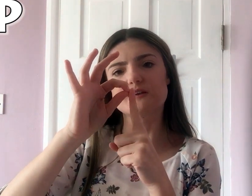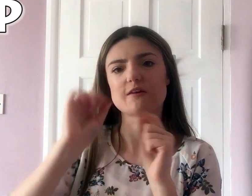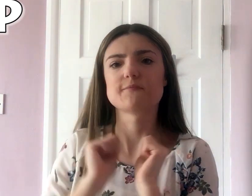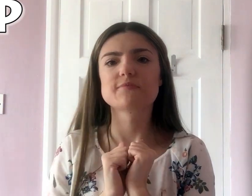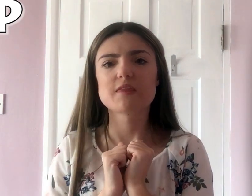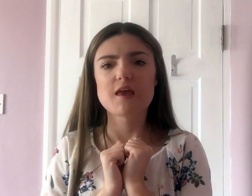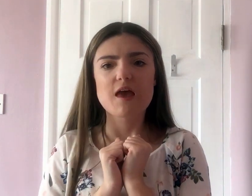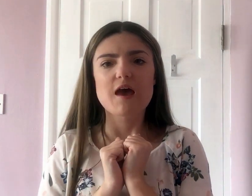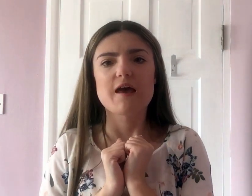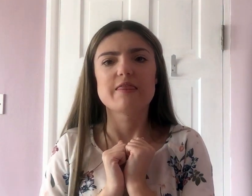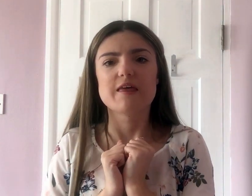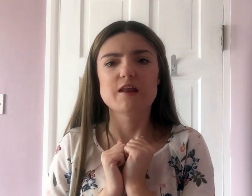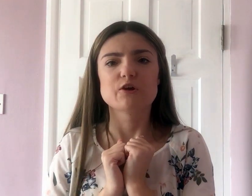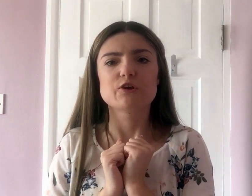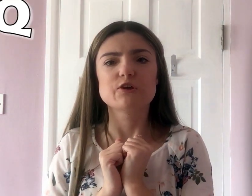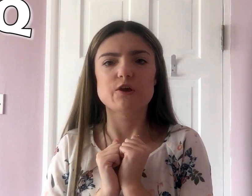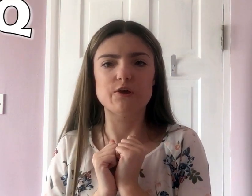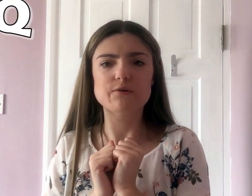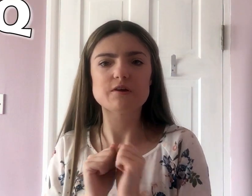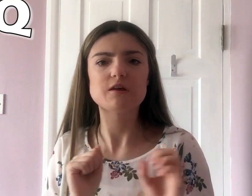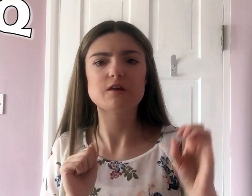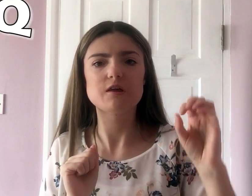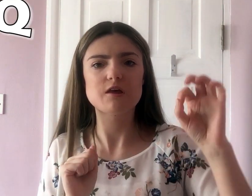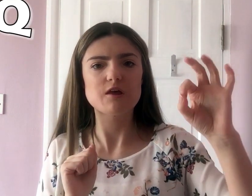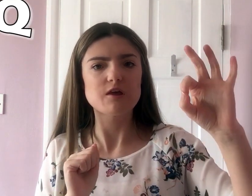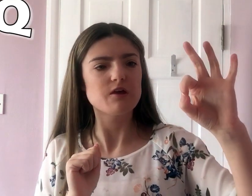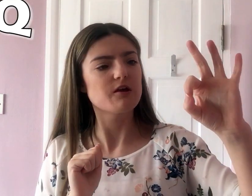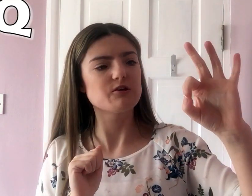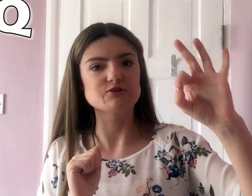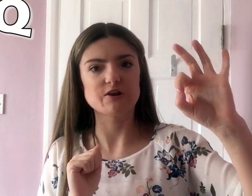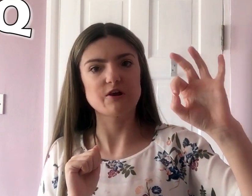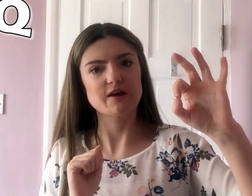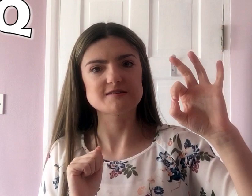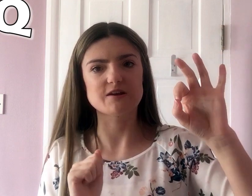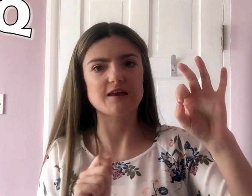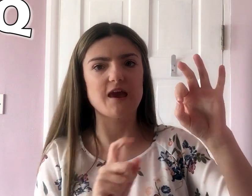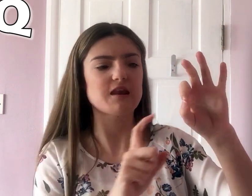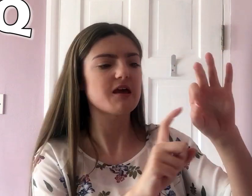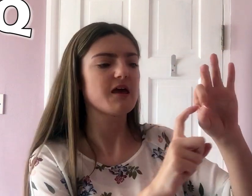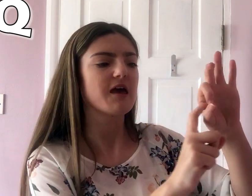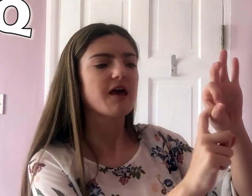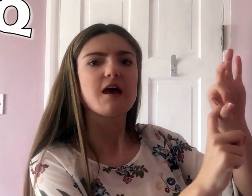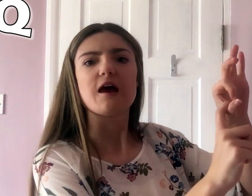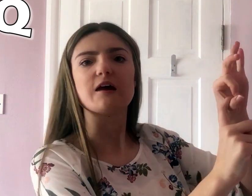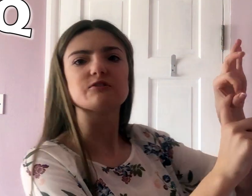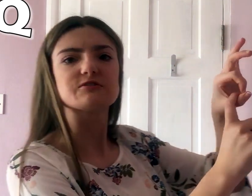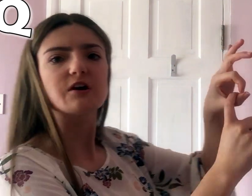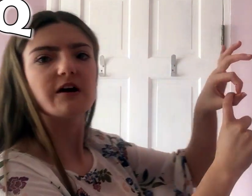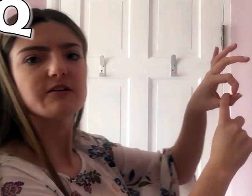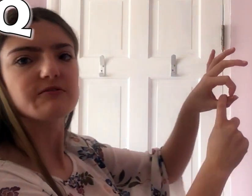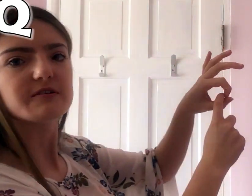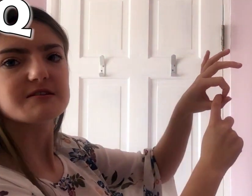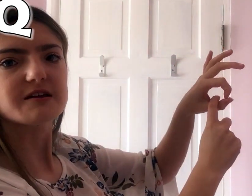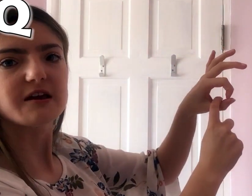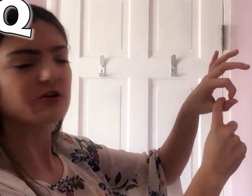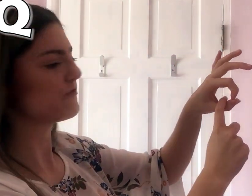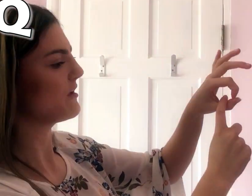together. Then Q, you're doing an OK sign again, and you're just kind of sticking your